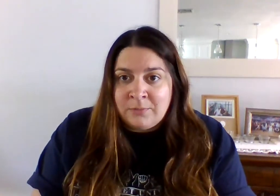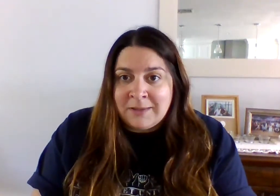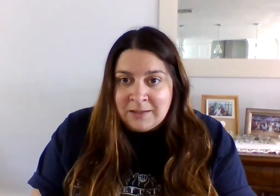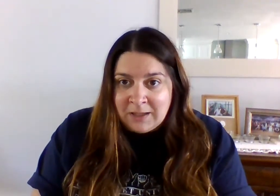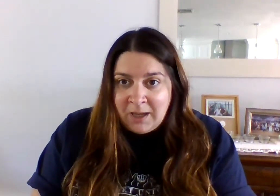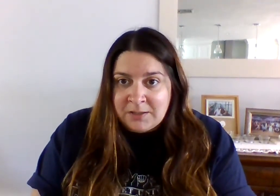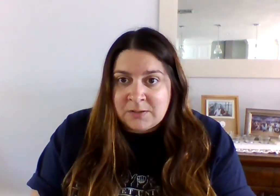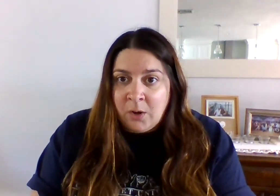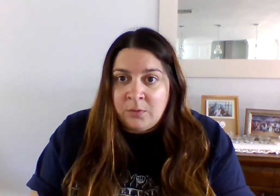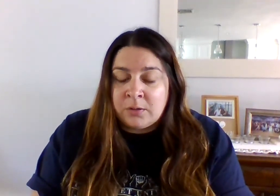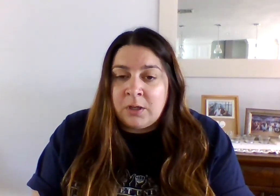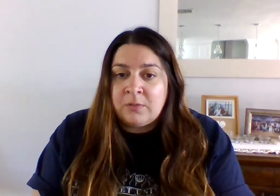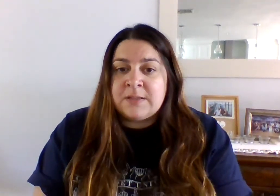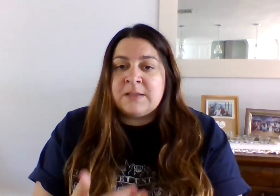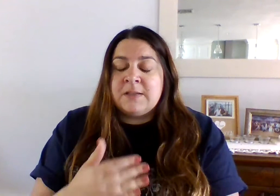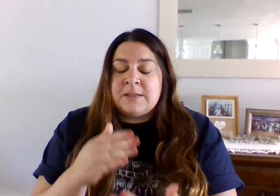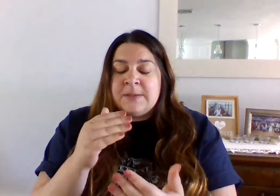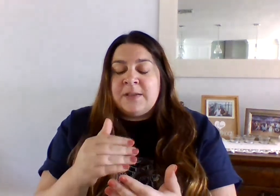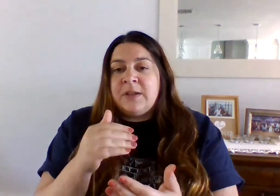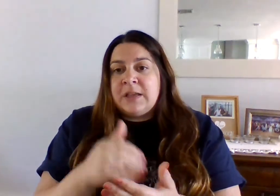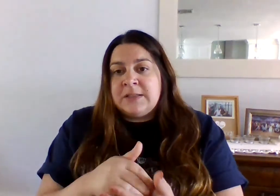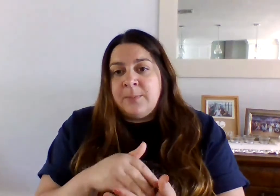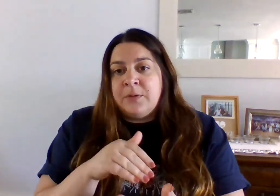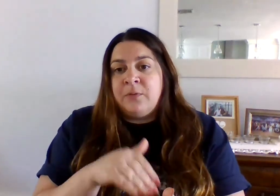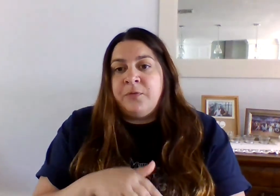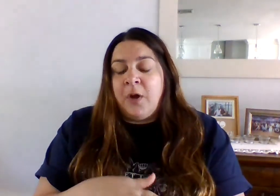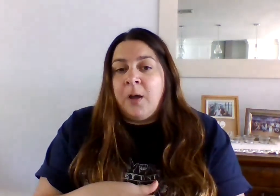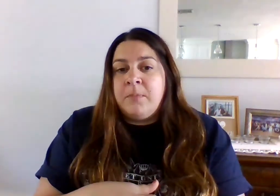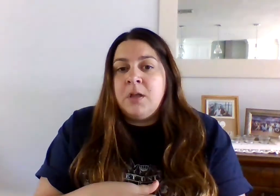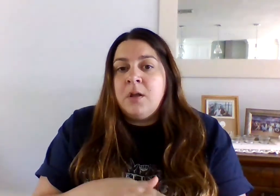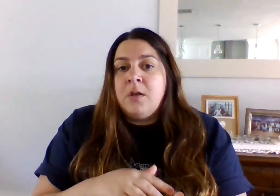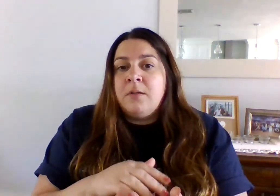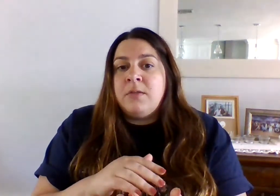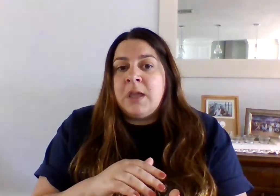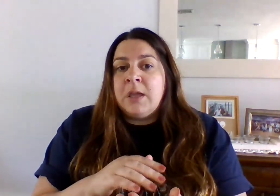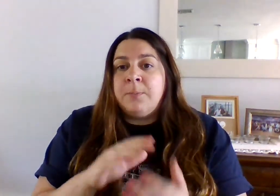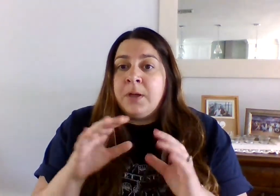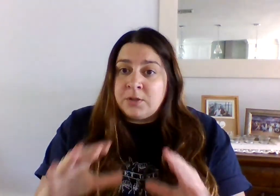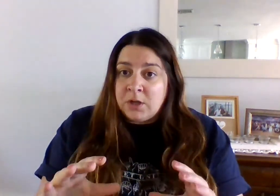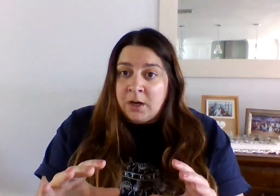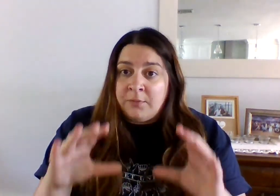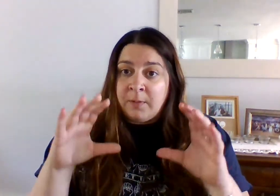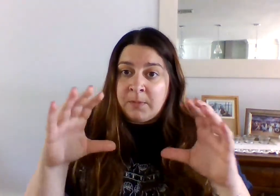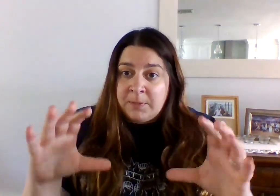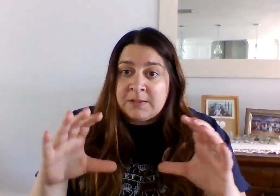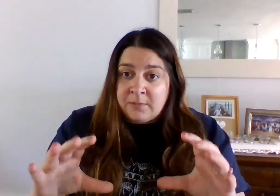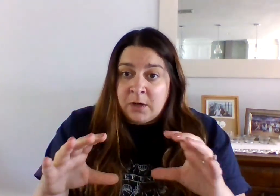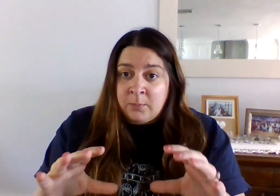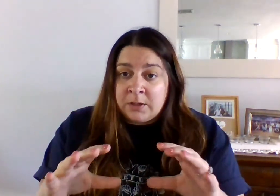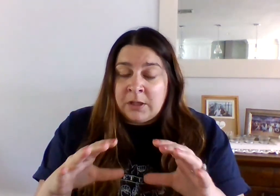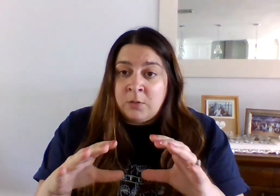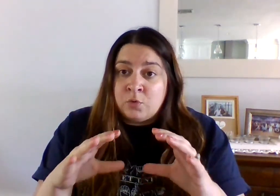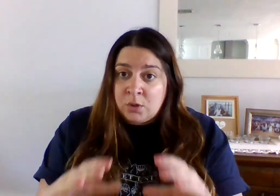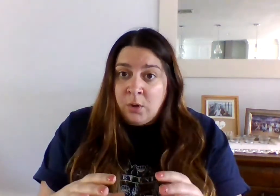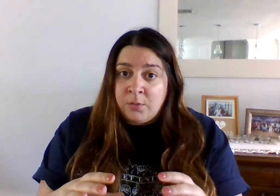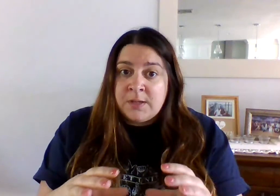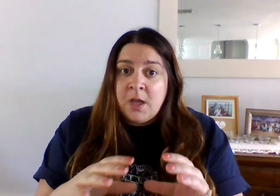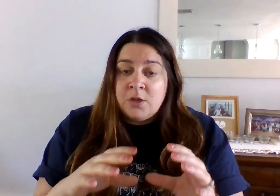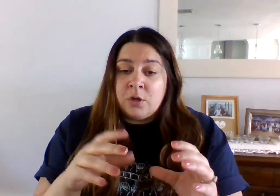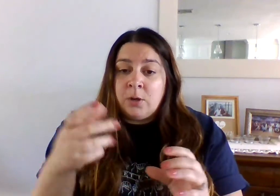think that. So you're going to use specific examples from the picture, from the piece of artwork that you chose. So you're going to